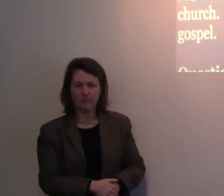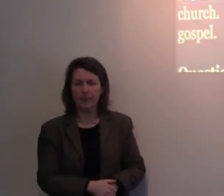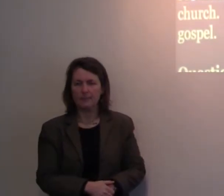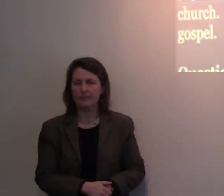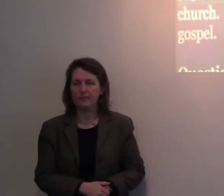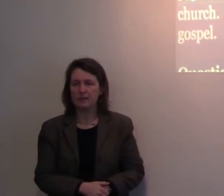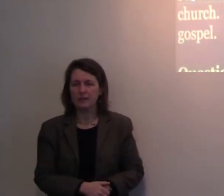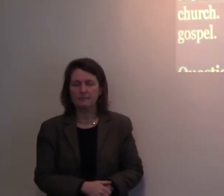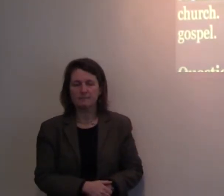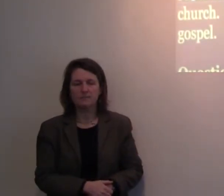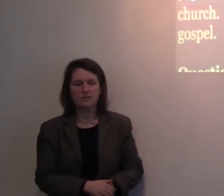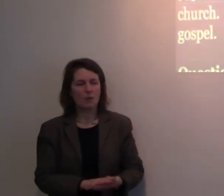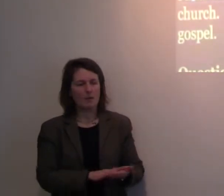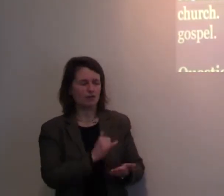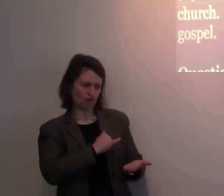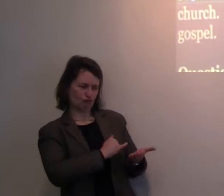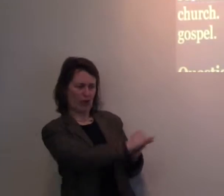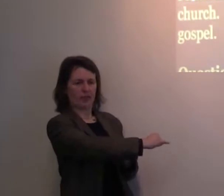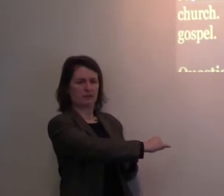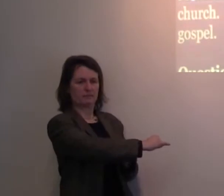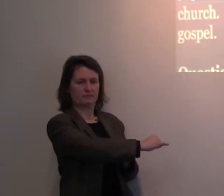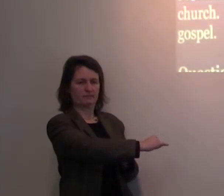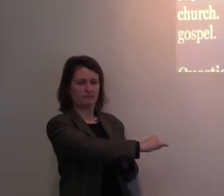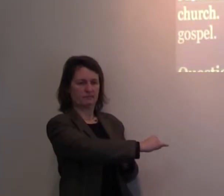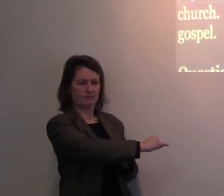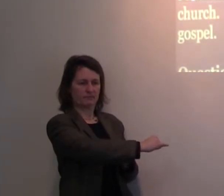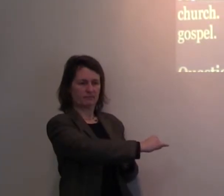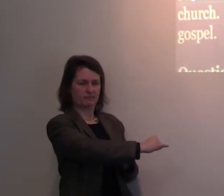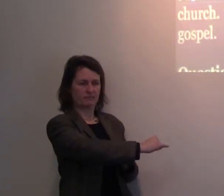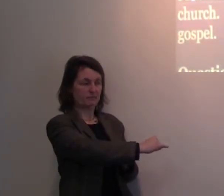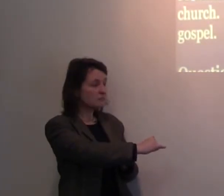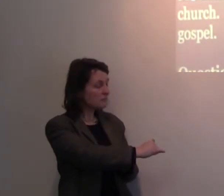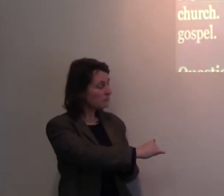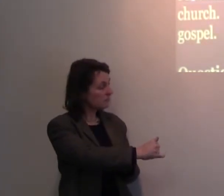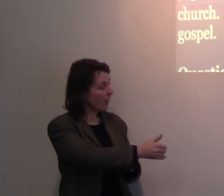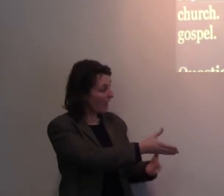They rejected the Judaizers and did not allow them in the church.